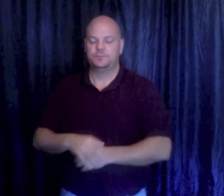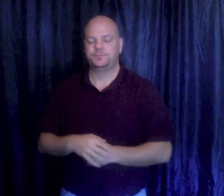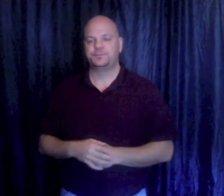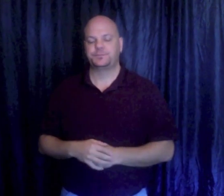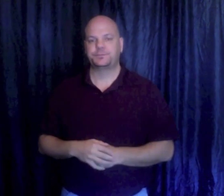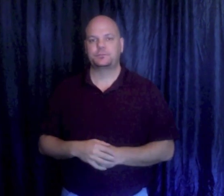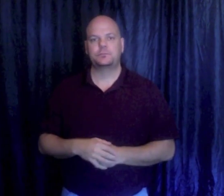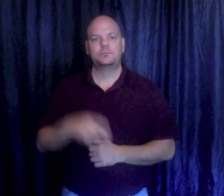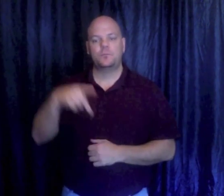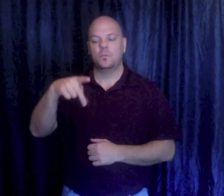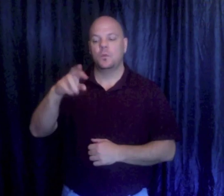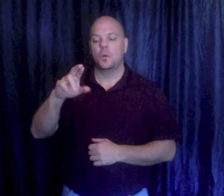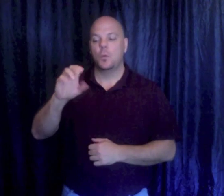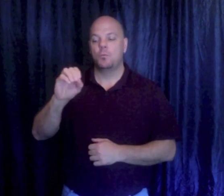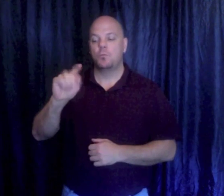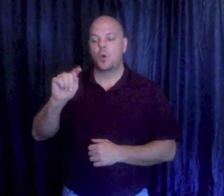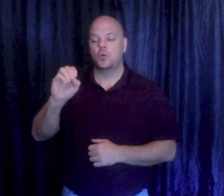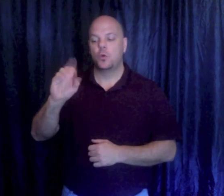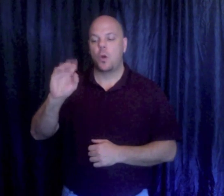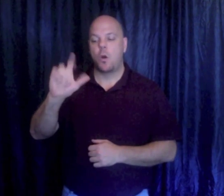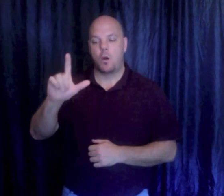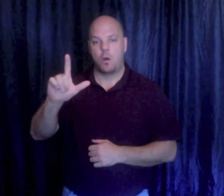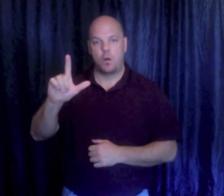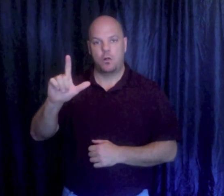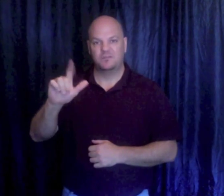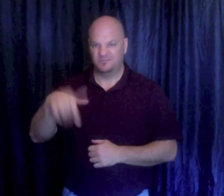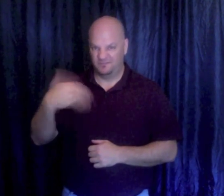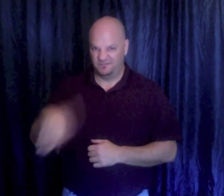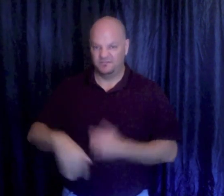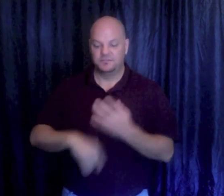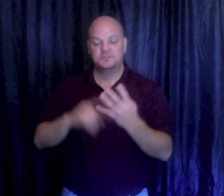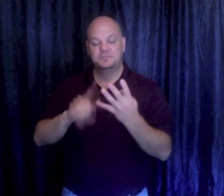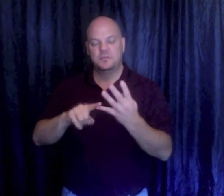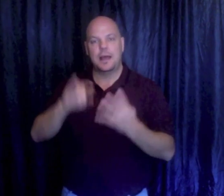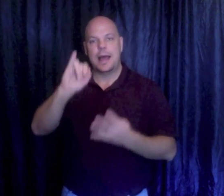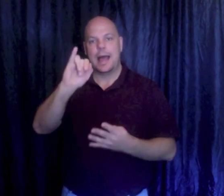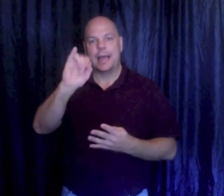Protocol, IEP is a big powerful word. It's a very big powerful word. And there are two